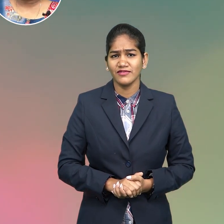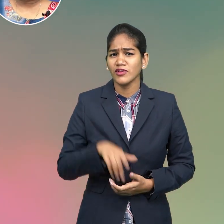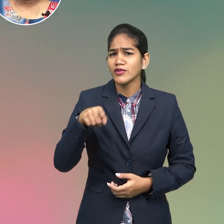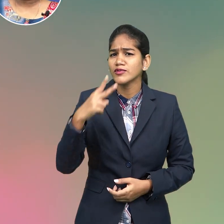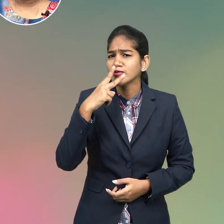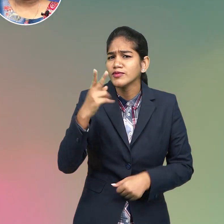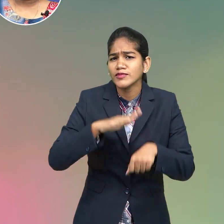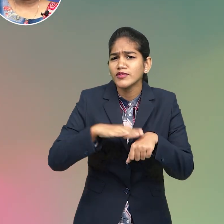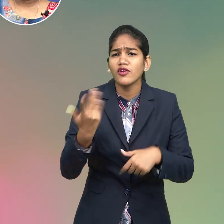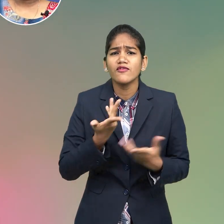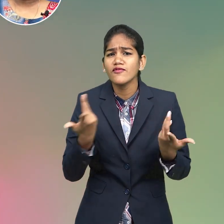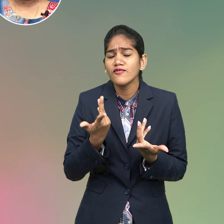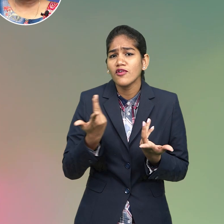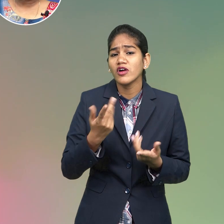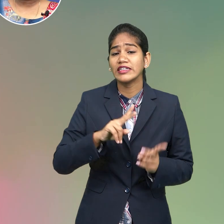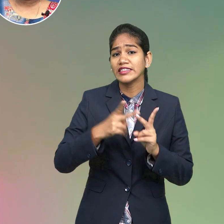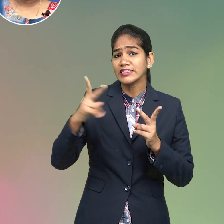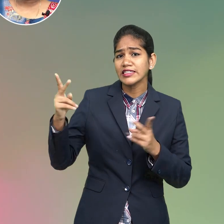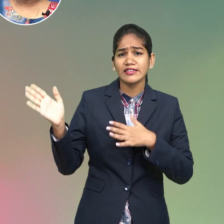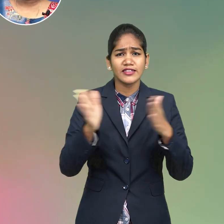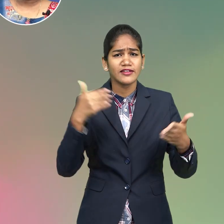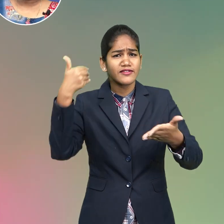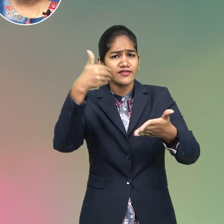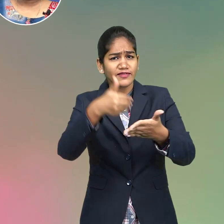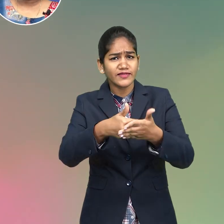What did you observe the different climate?